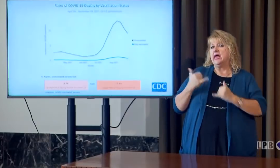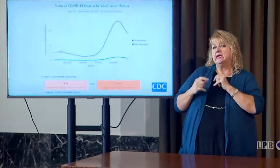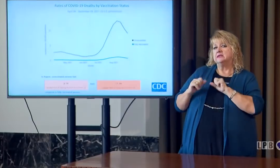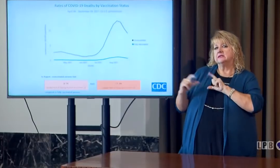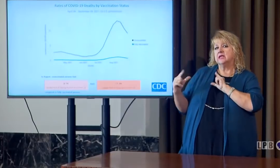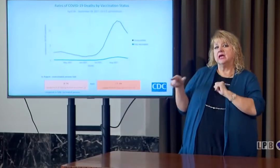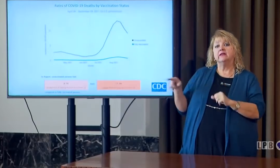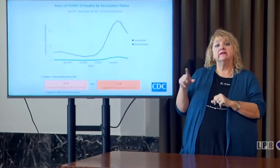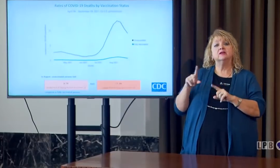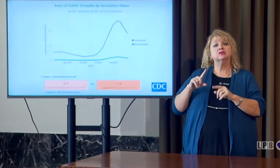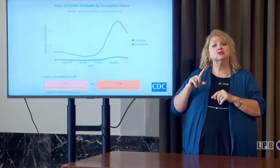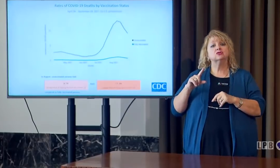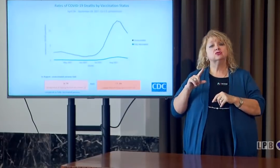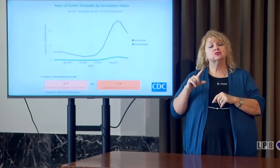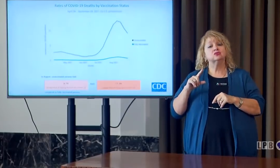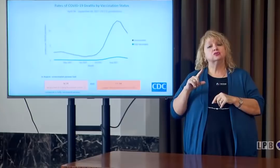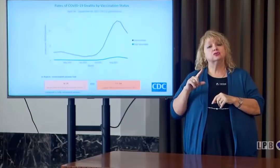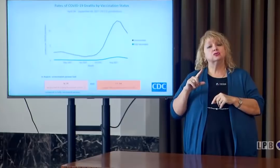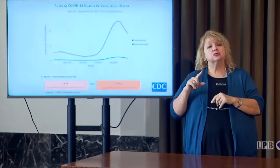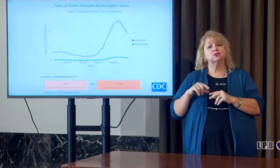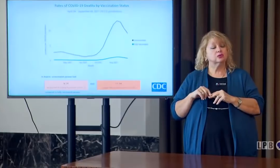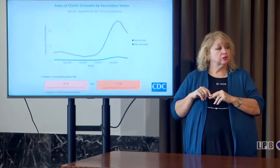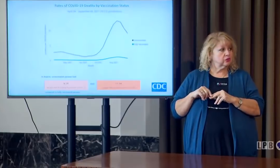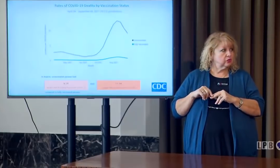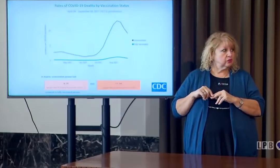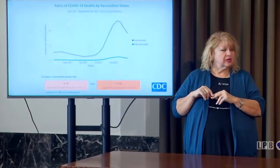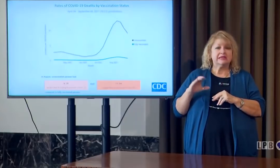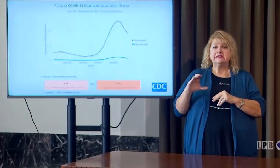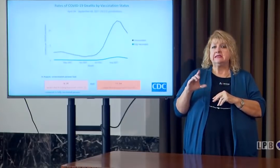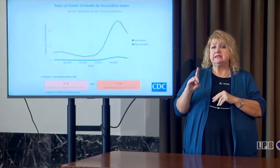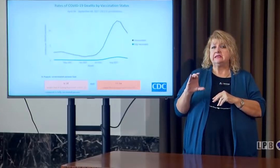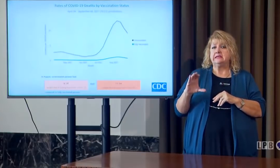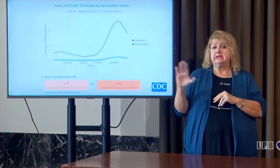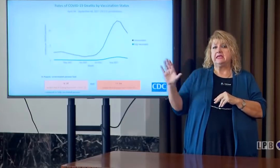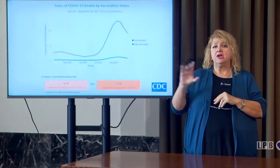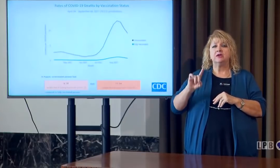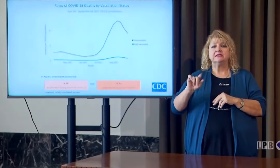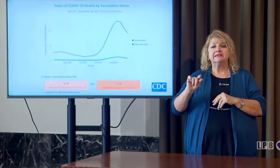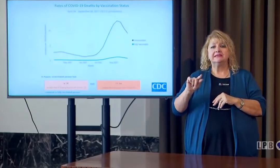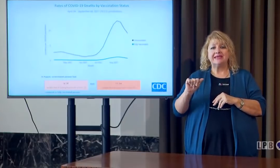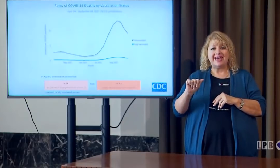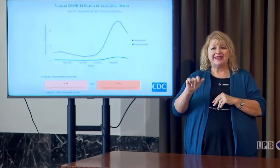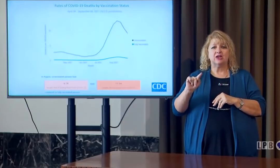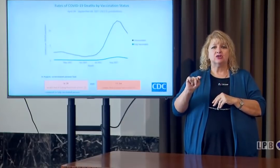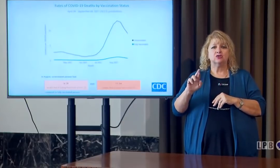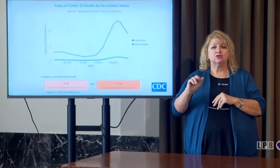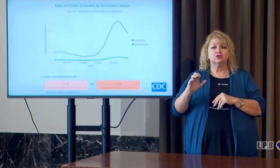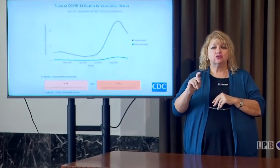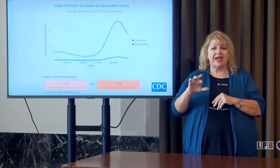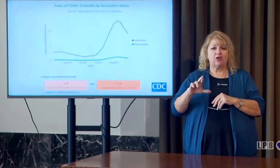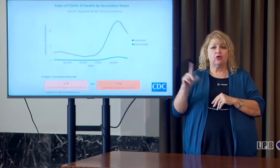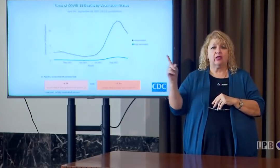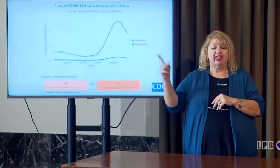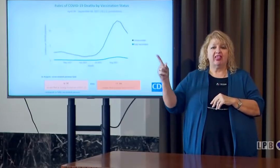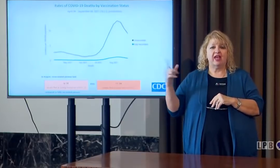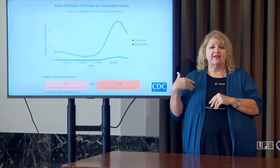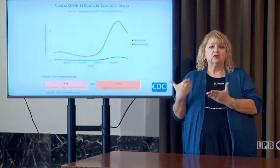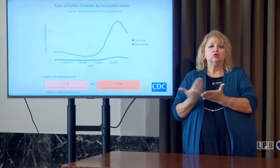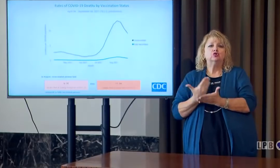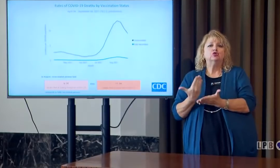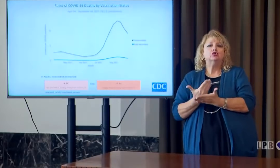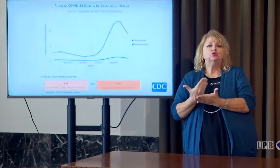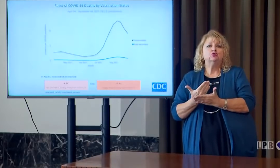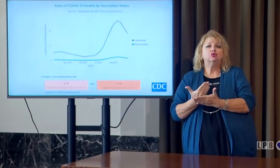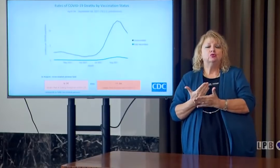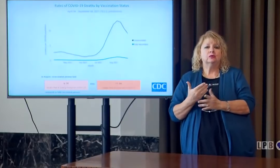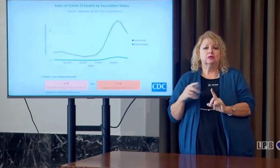graph that is, it's actually just cut from the CDC's data tracker, and it's a new feature they put up there. And I really like it.